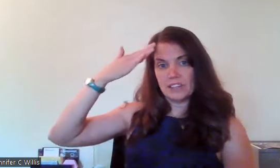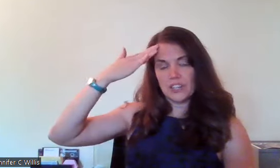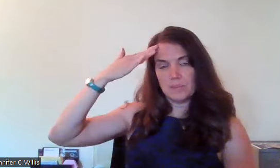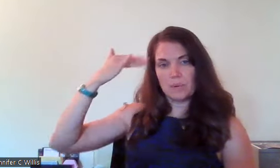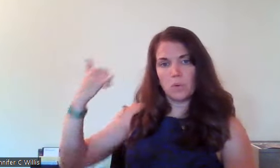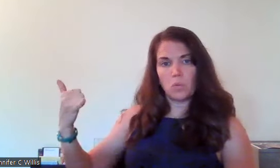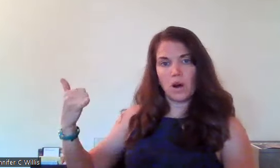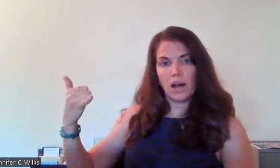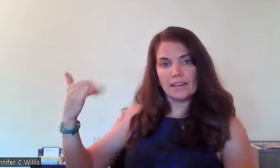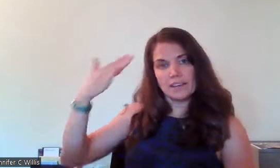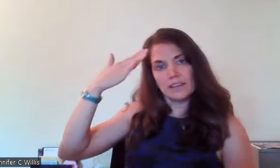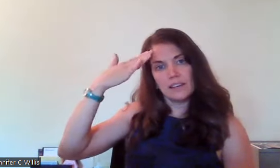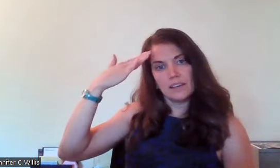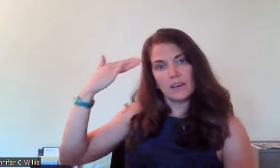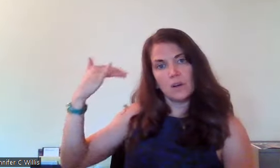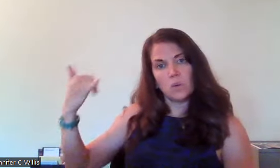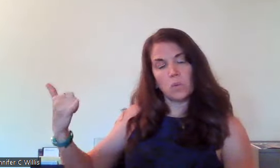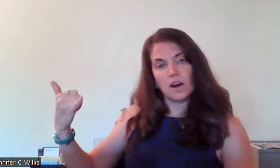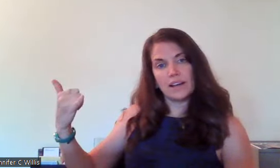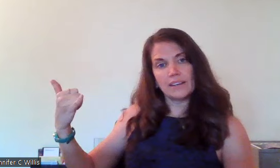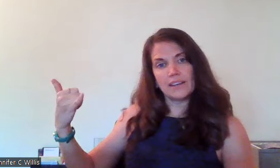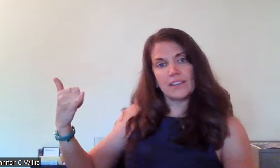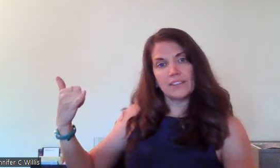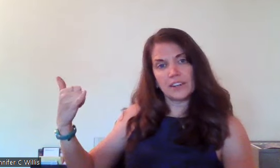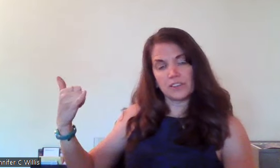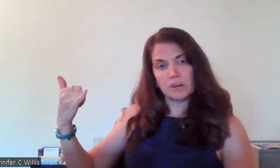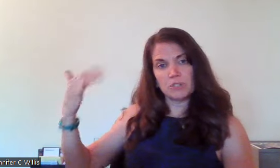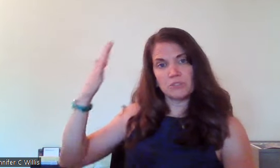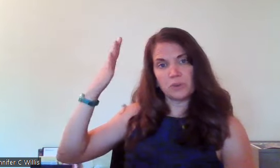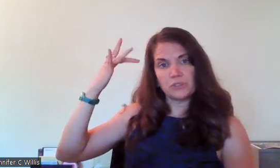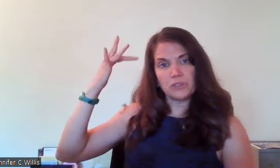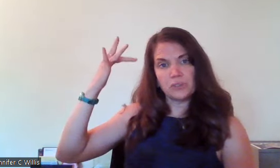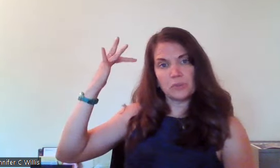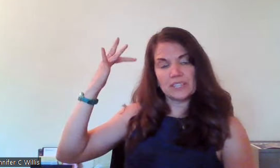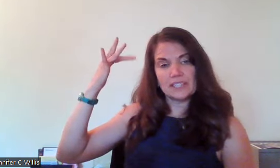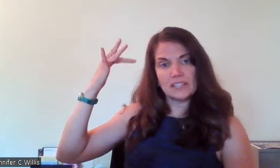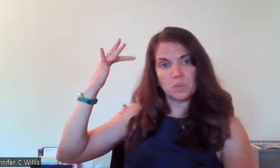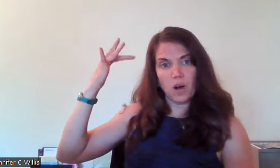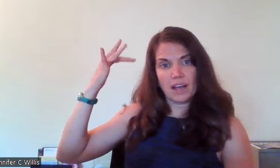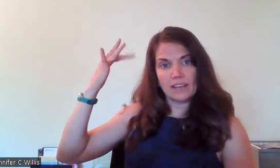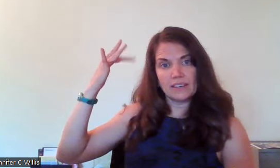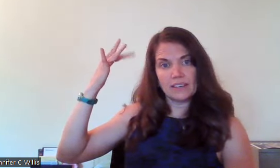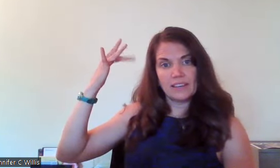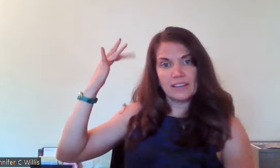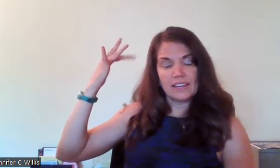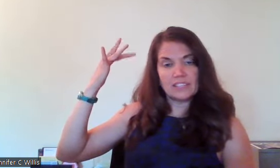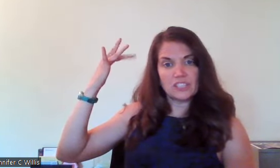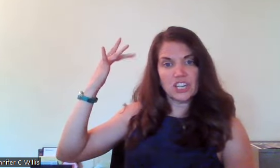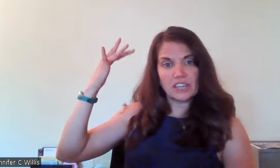hand shape. Y. Y. The other option for you too that you might see is Y. is shaking the